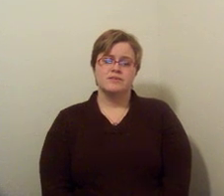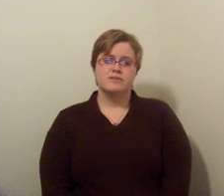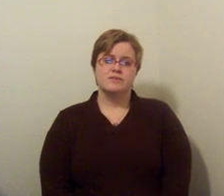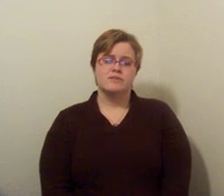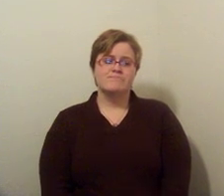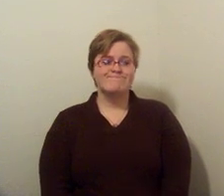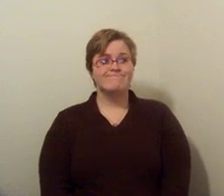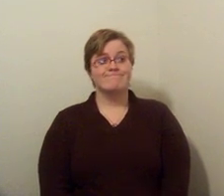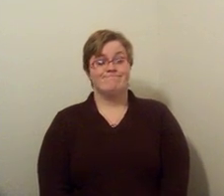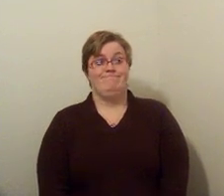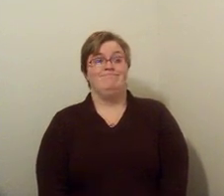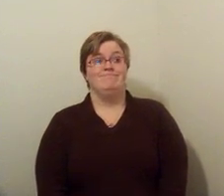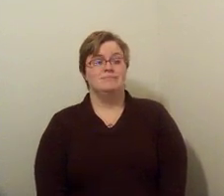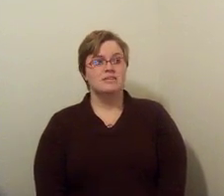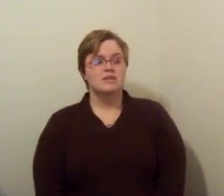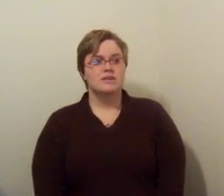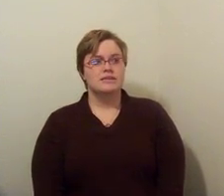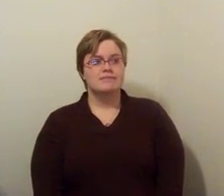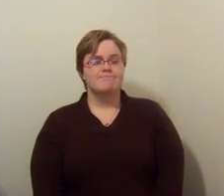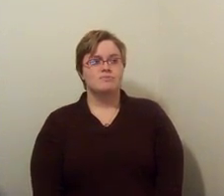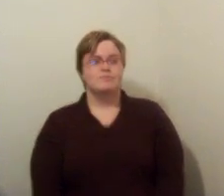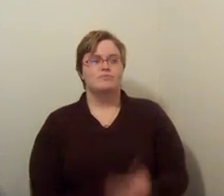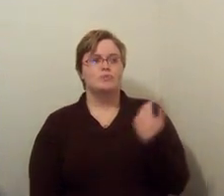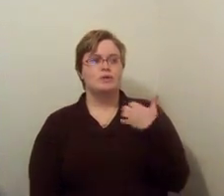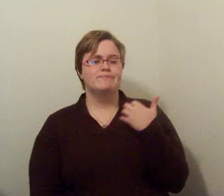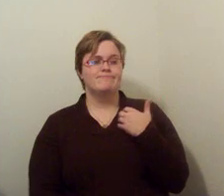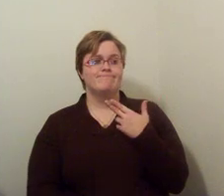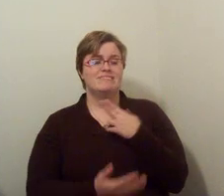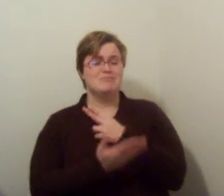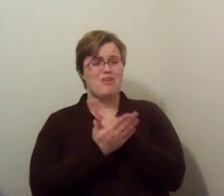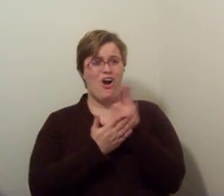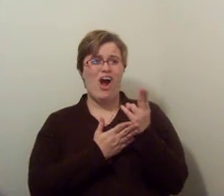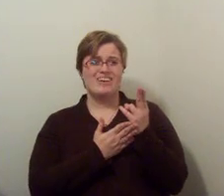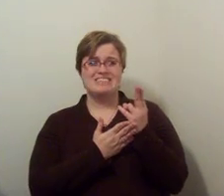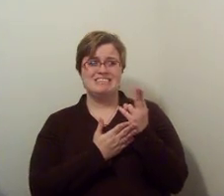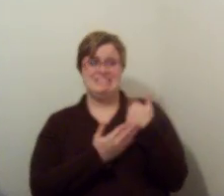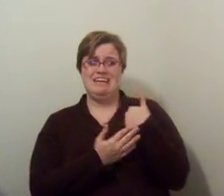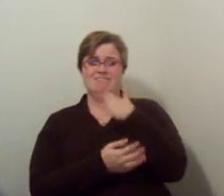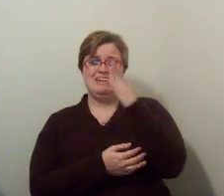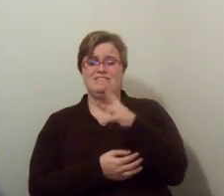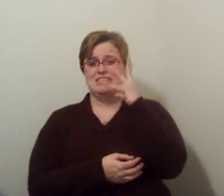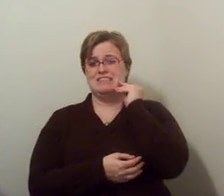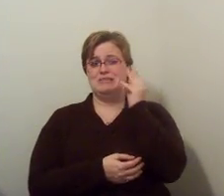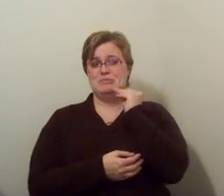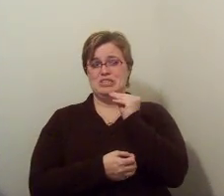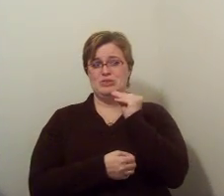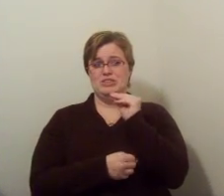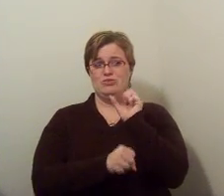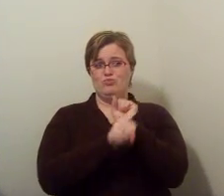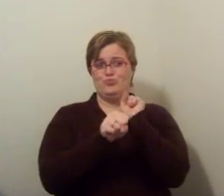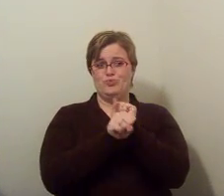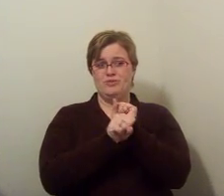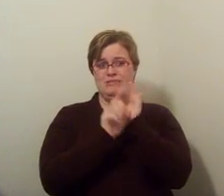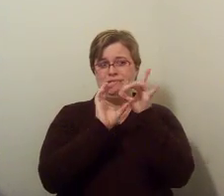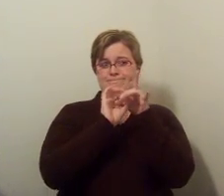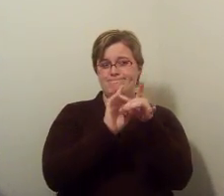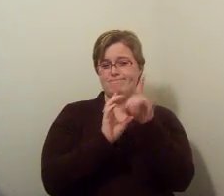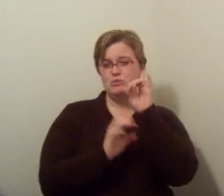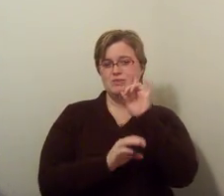You know, to be perfectly honest, I've never had an experience where I worked with a deaf photographer before, so I don't know exactly